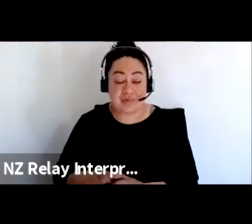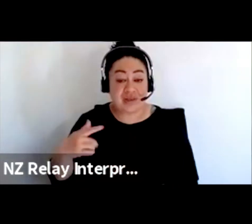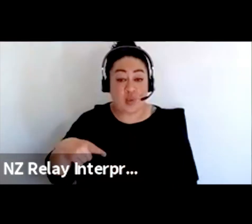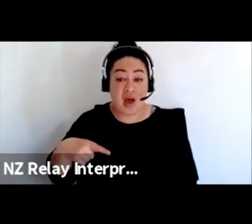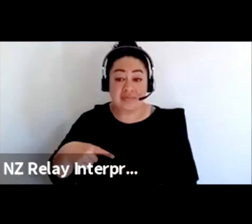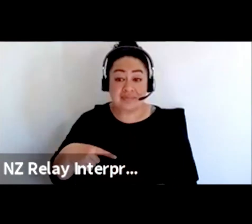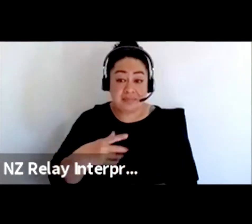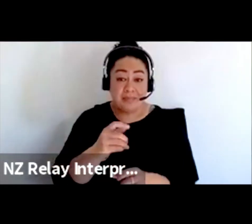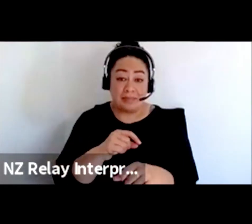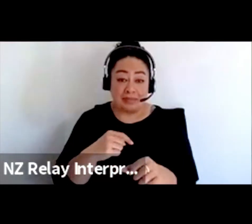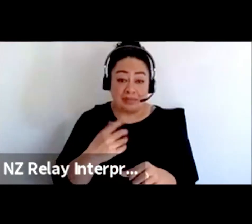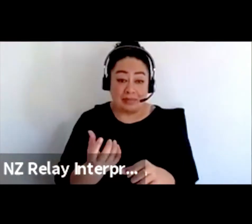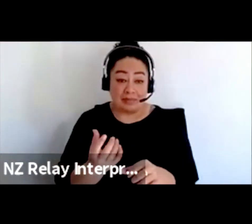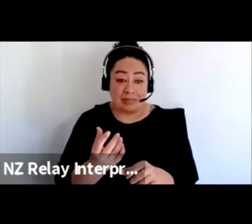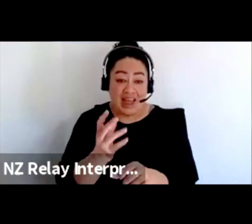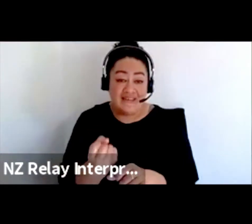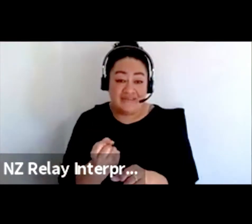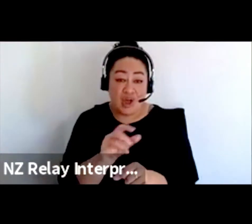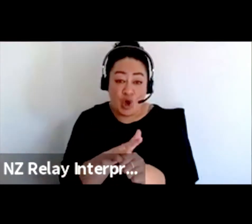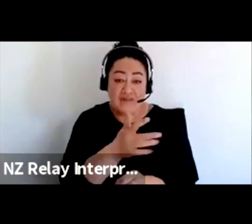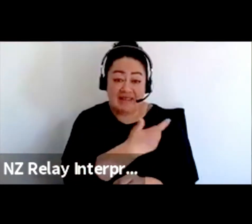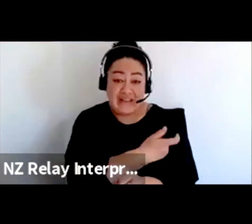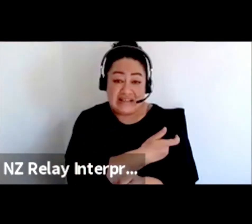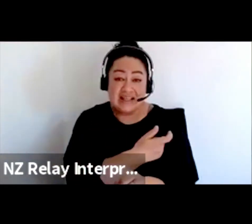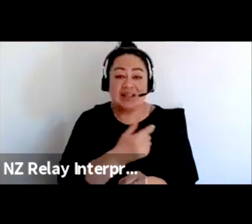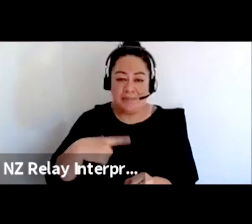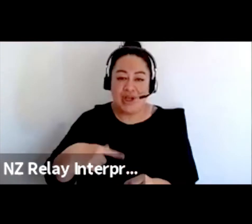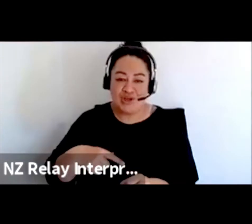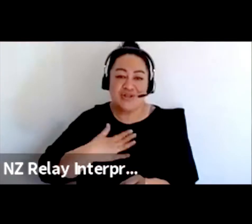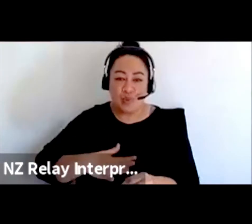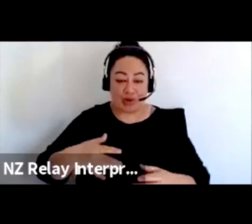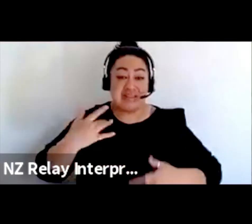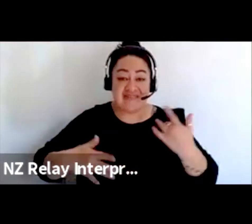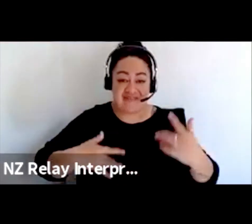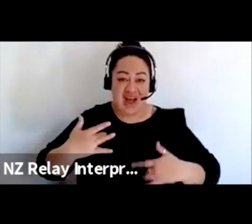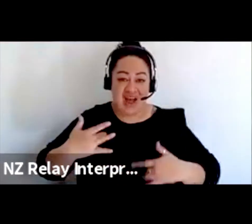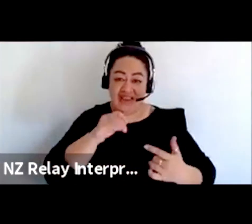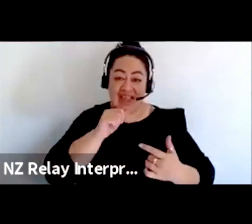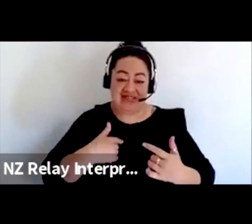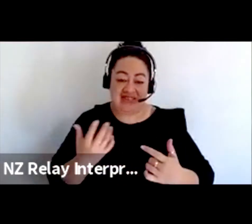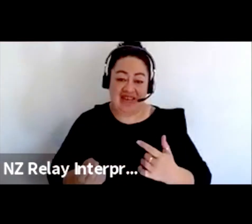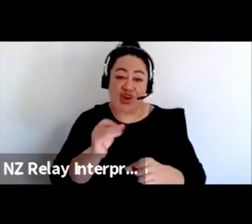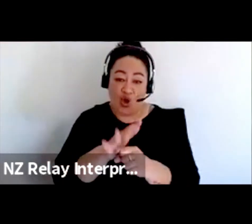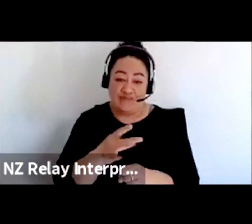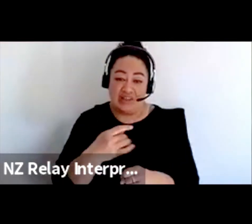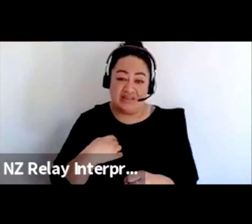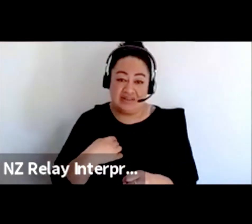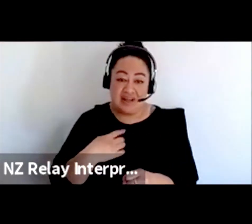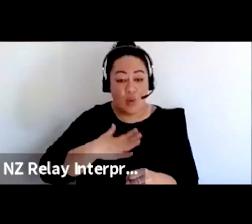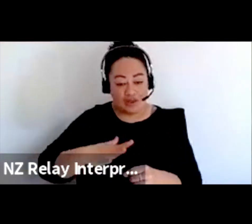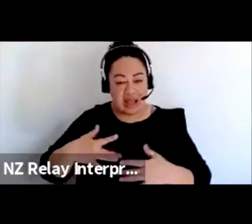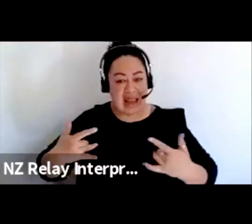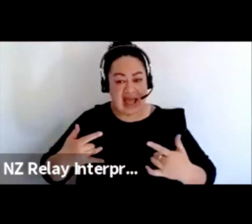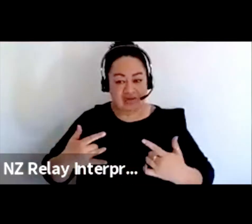survive if I got COVID. I want to be able to have a life with my partner. I want to be able to see